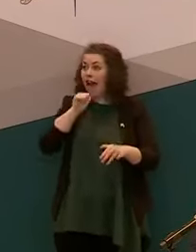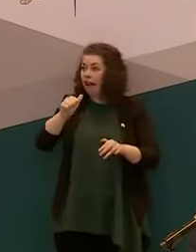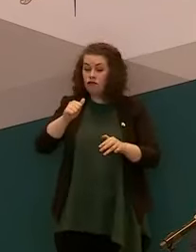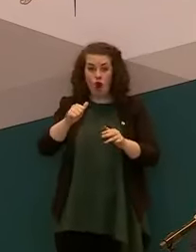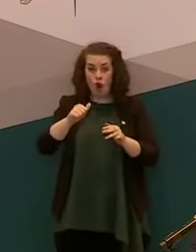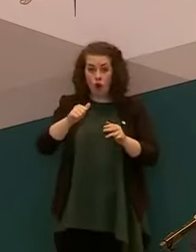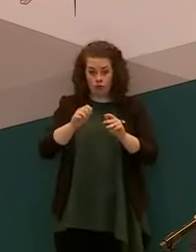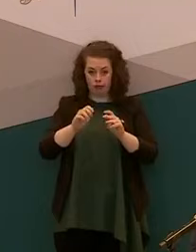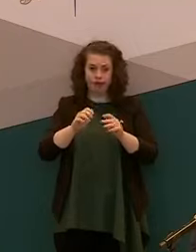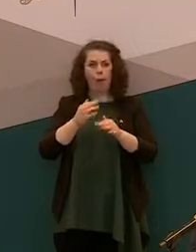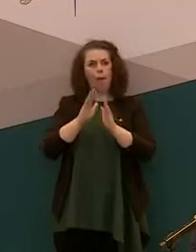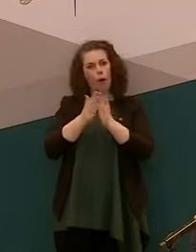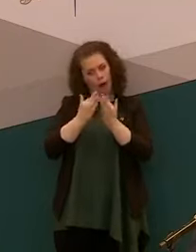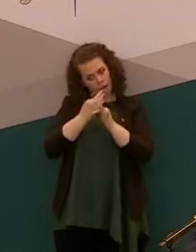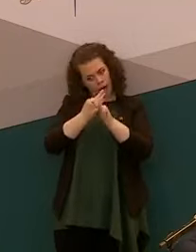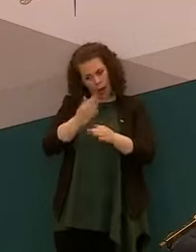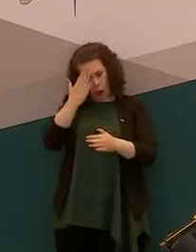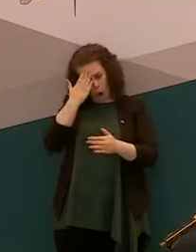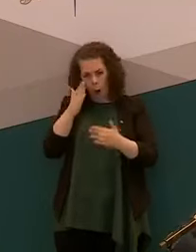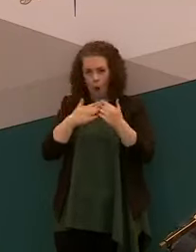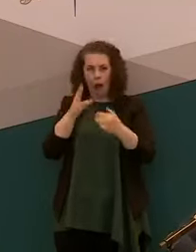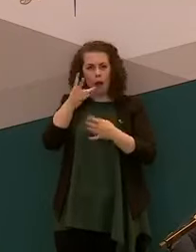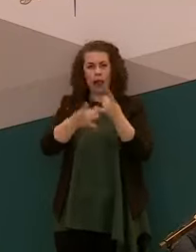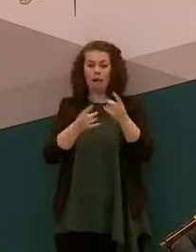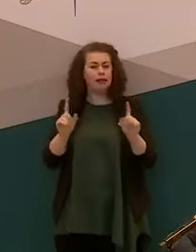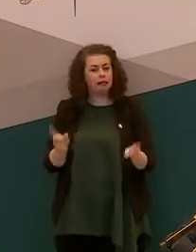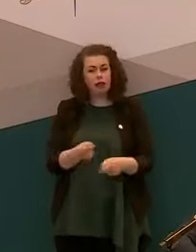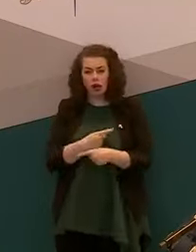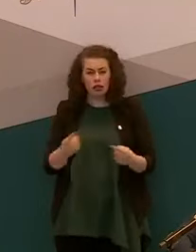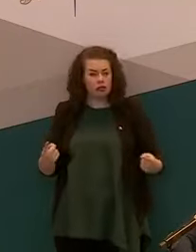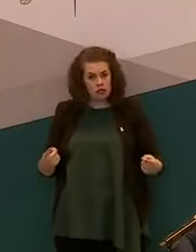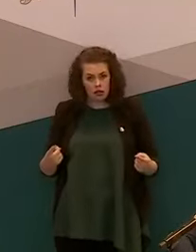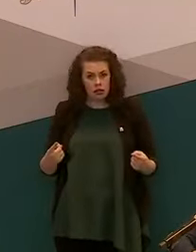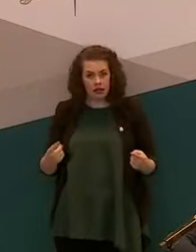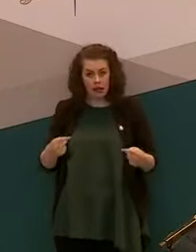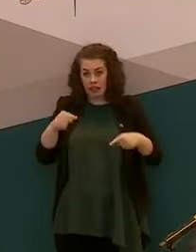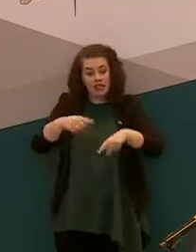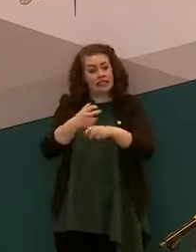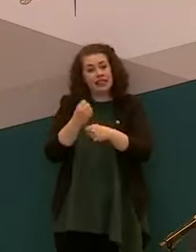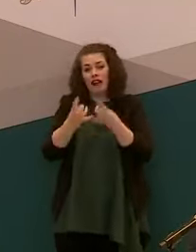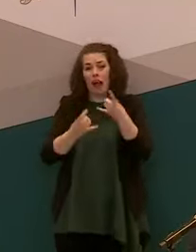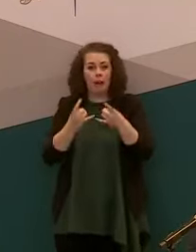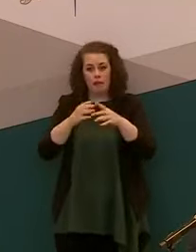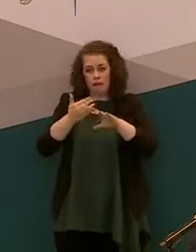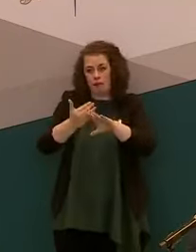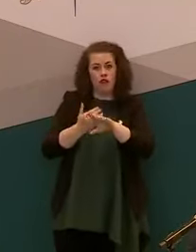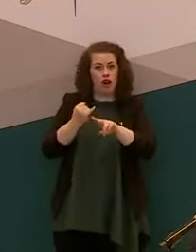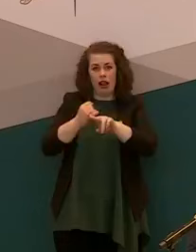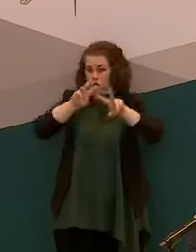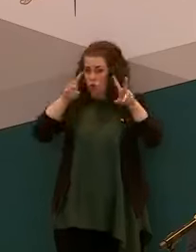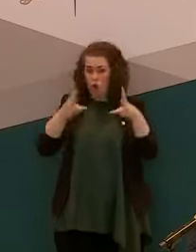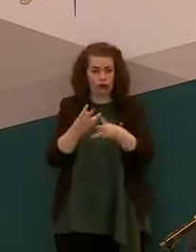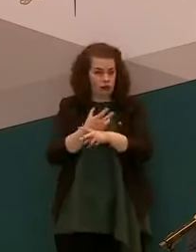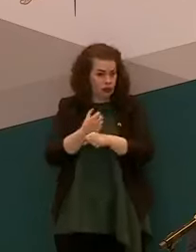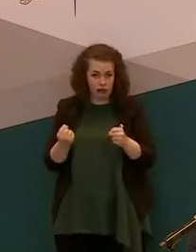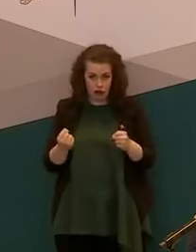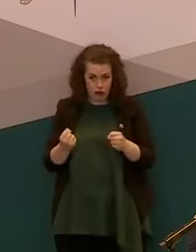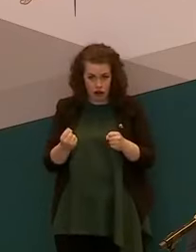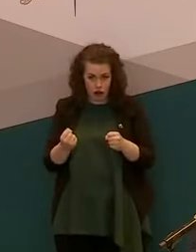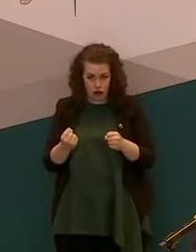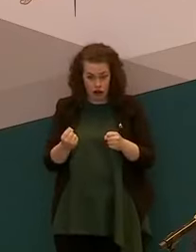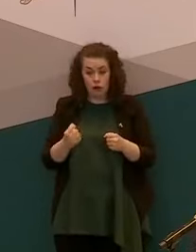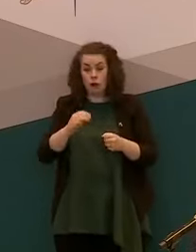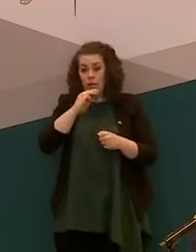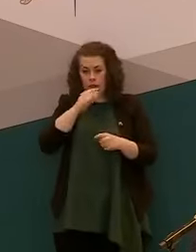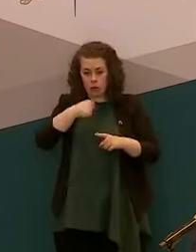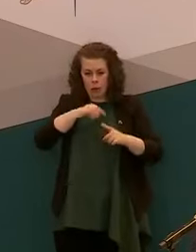journal article that has been through these kinds of measures in this society or in societies like ours that will tell us precisely what's going to happen. So we'll